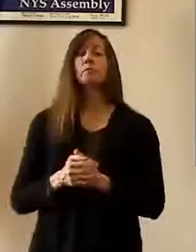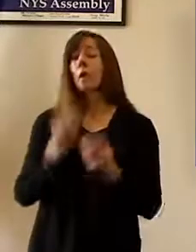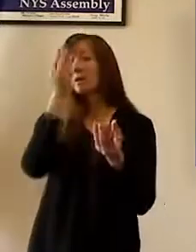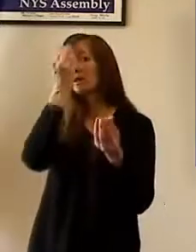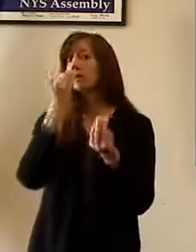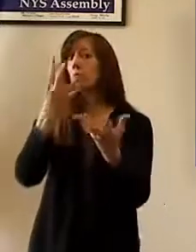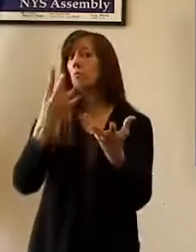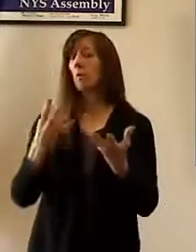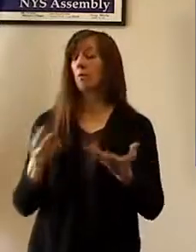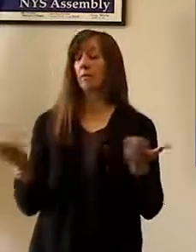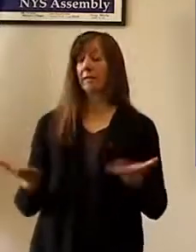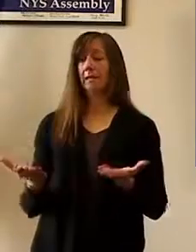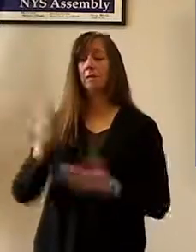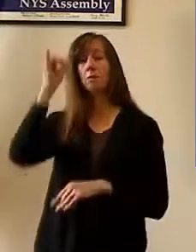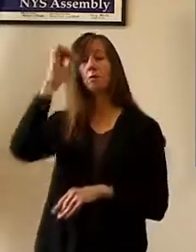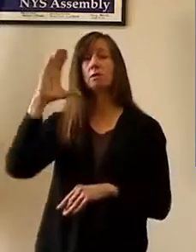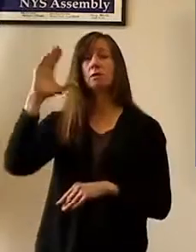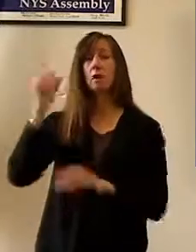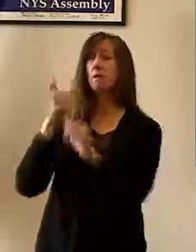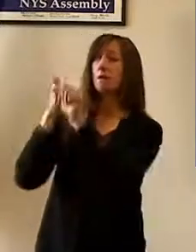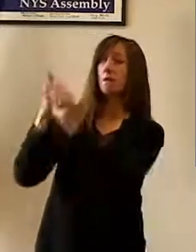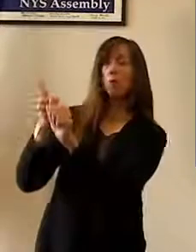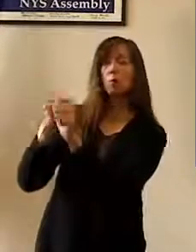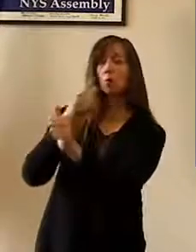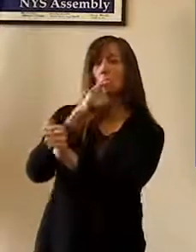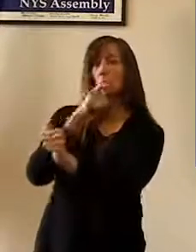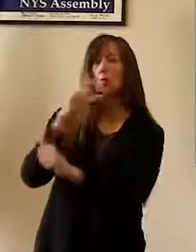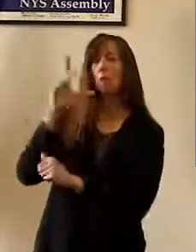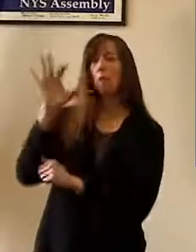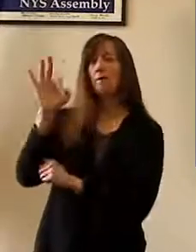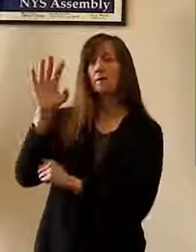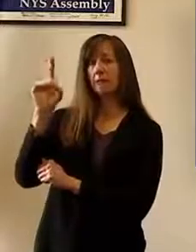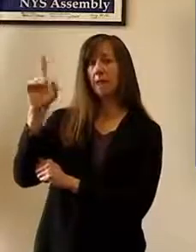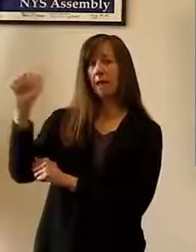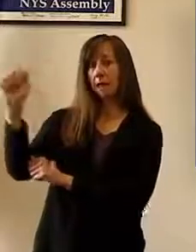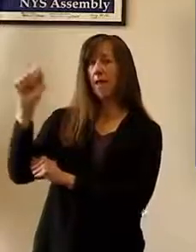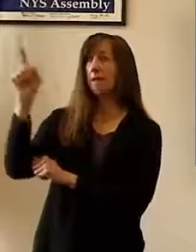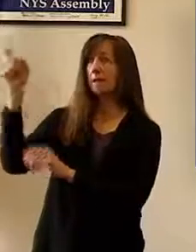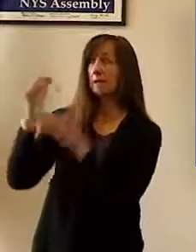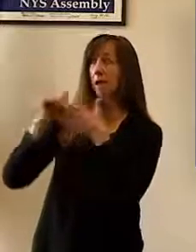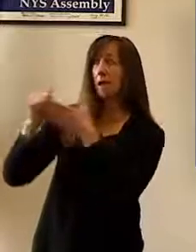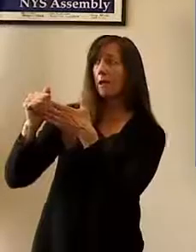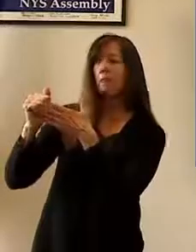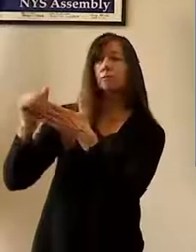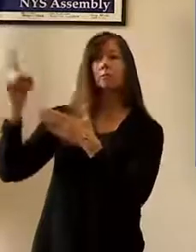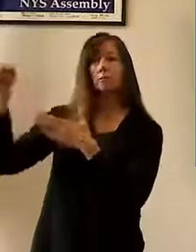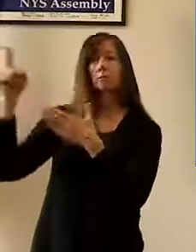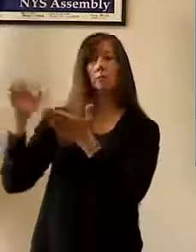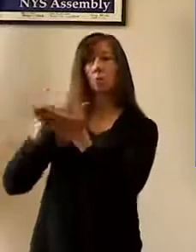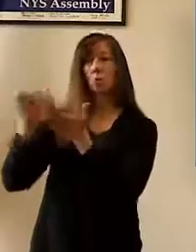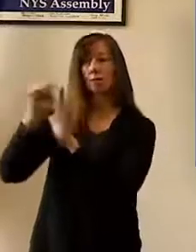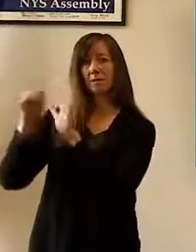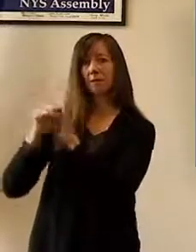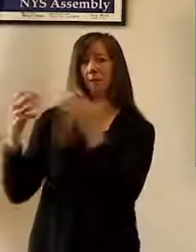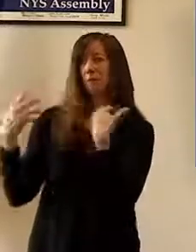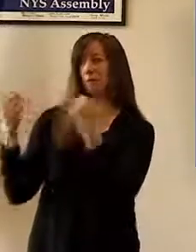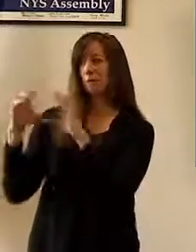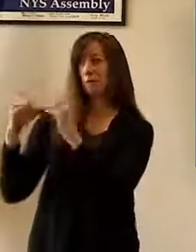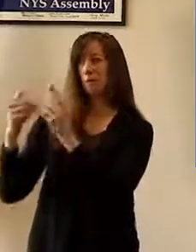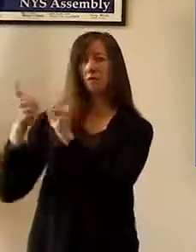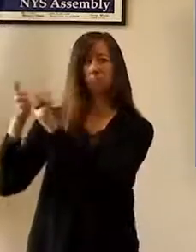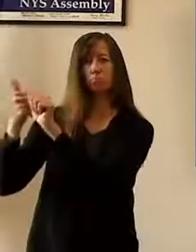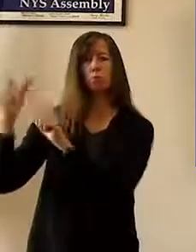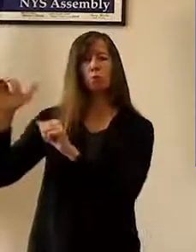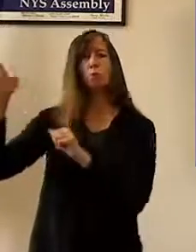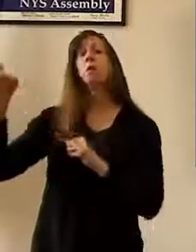FDA guidance, which was supported by the New York State Department of Health. The FDA has asked for a pause in the